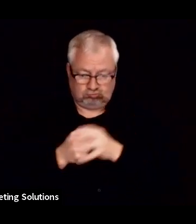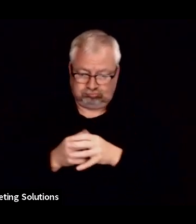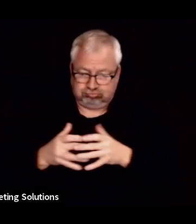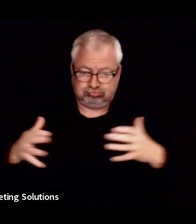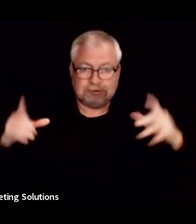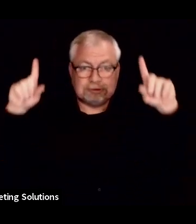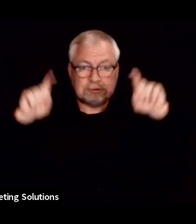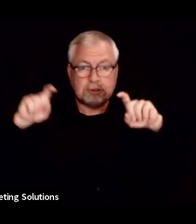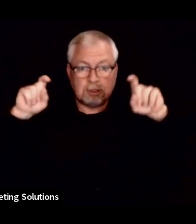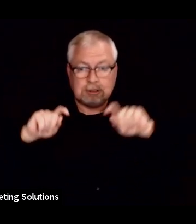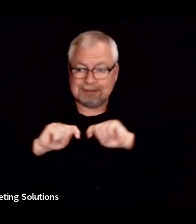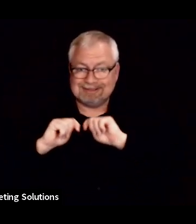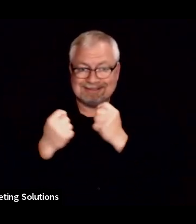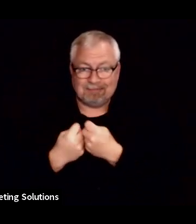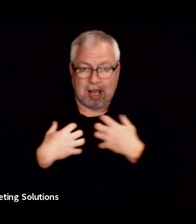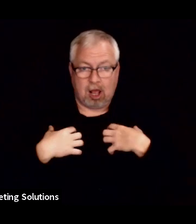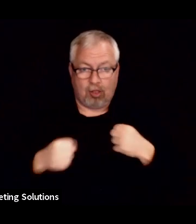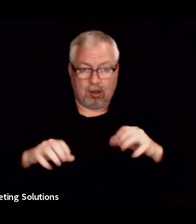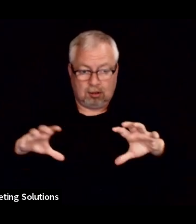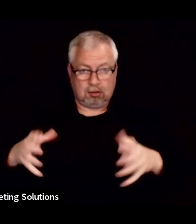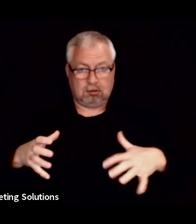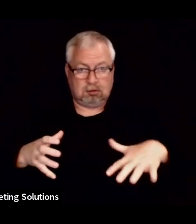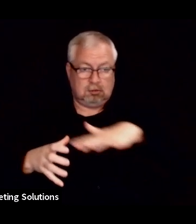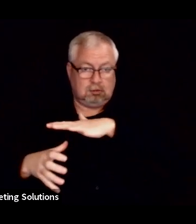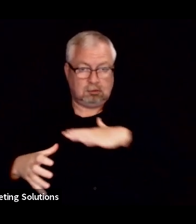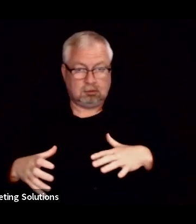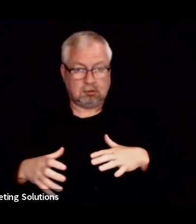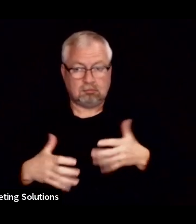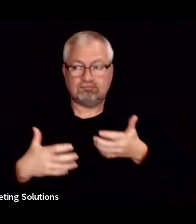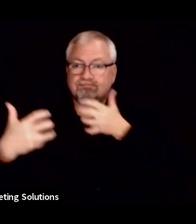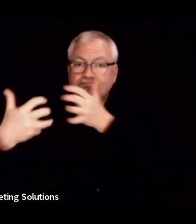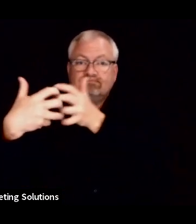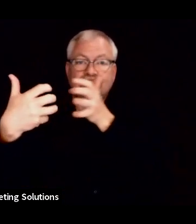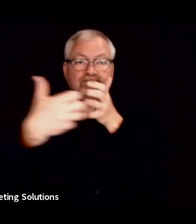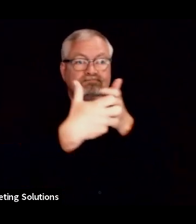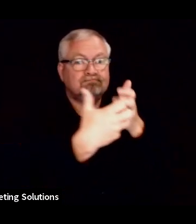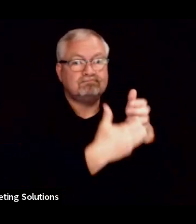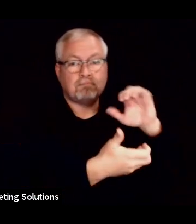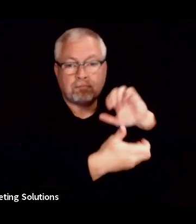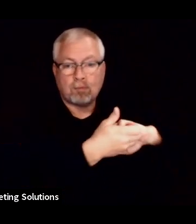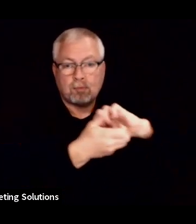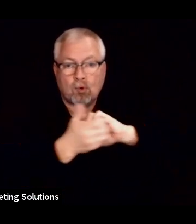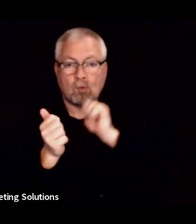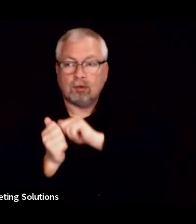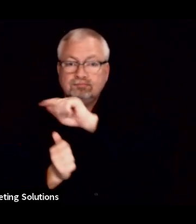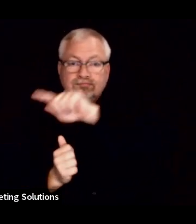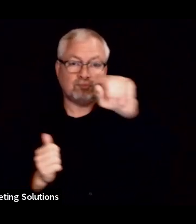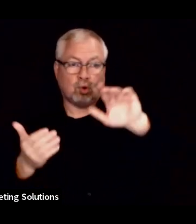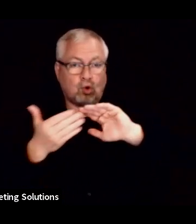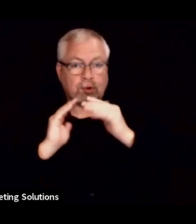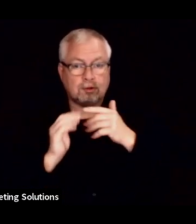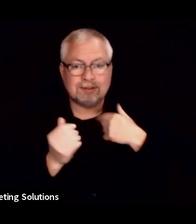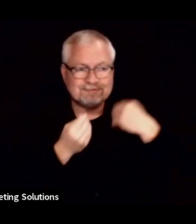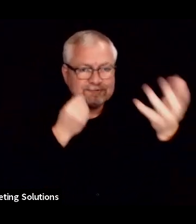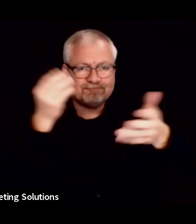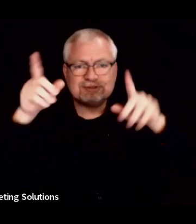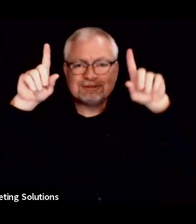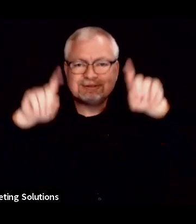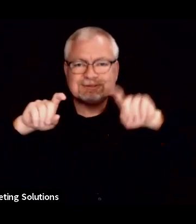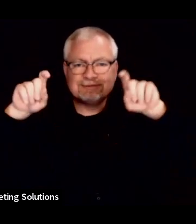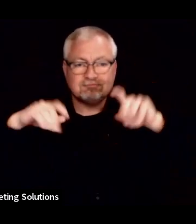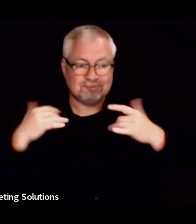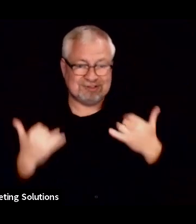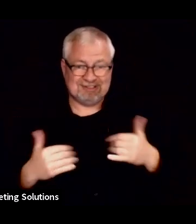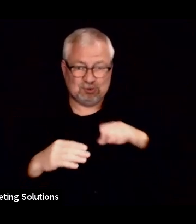system partners, but also beginning to do more community-based testing. This weekend,